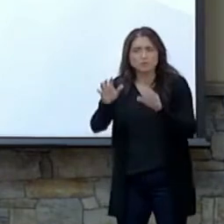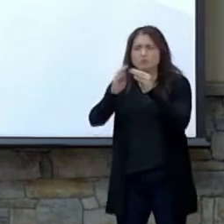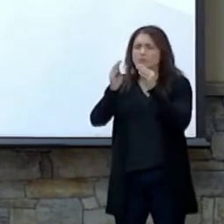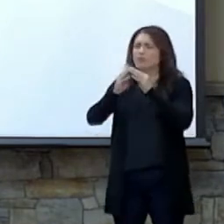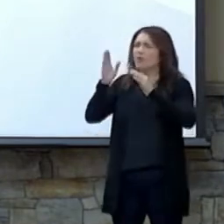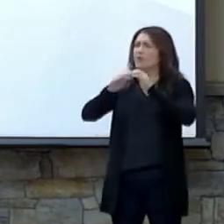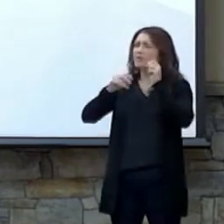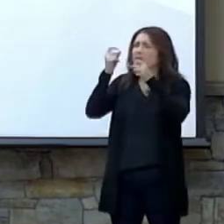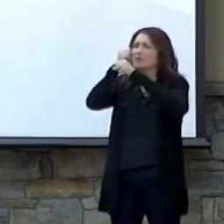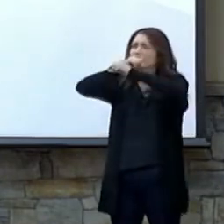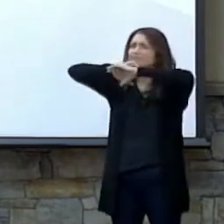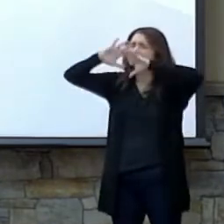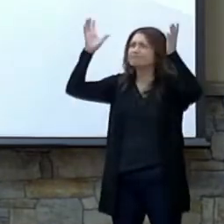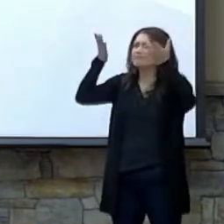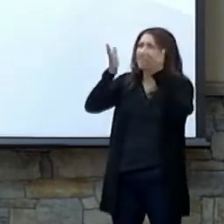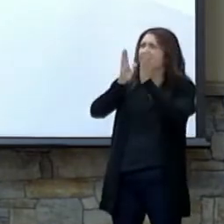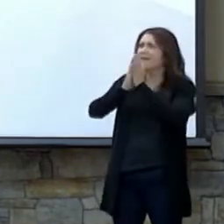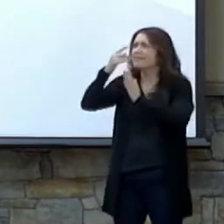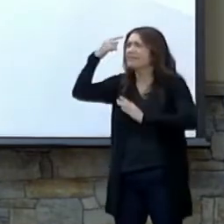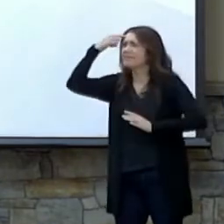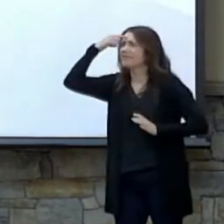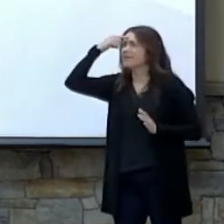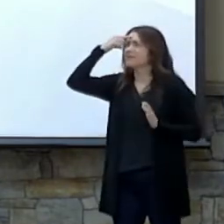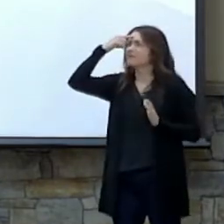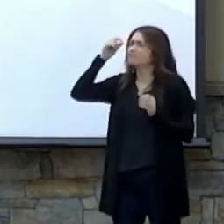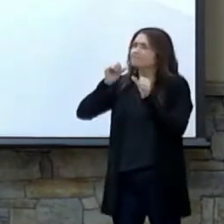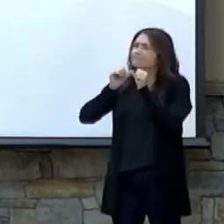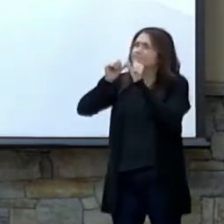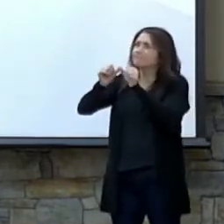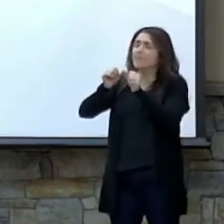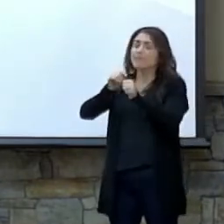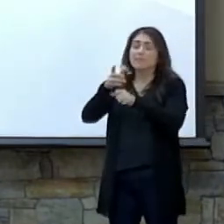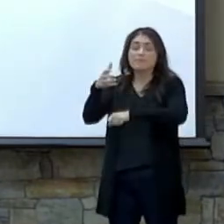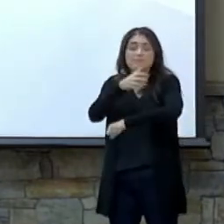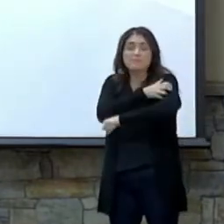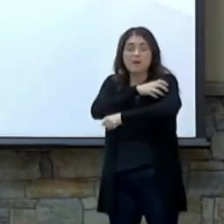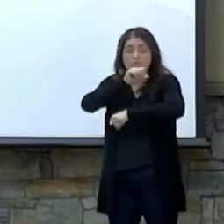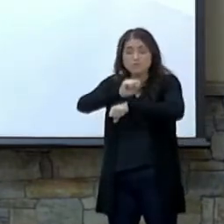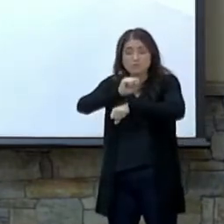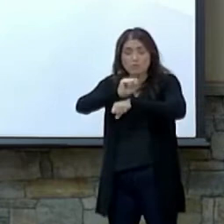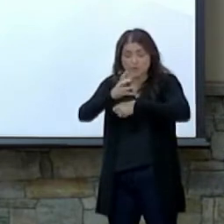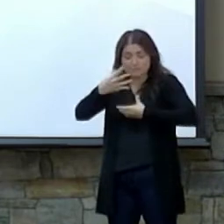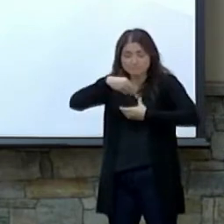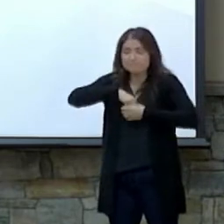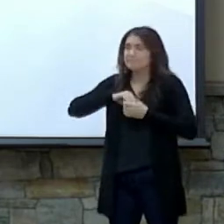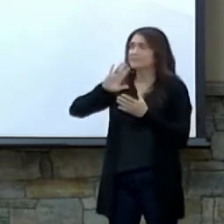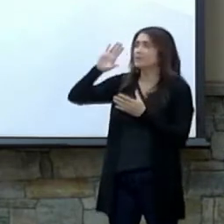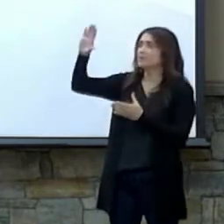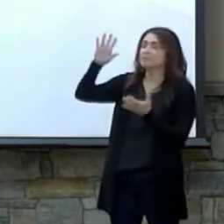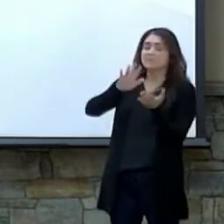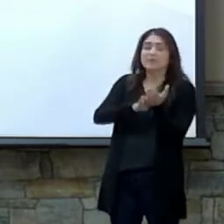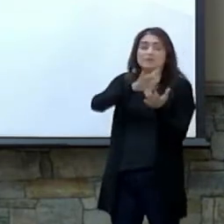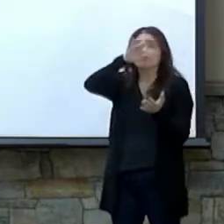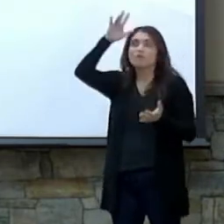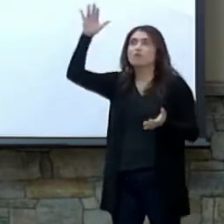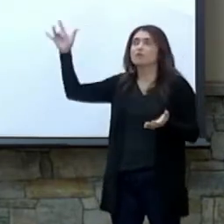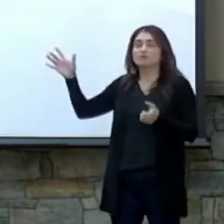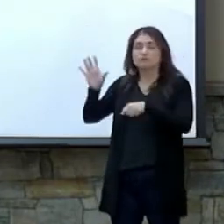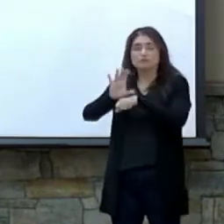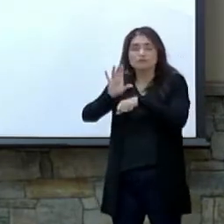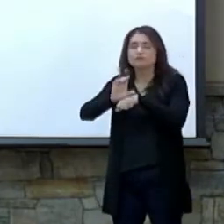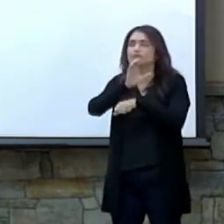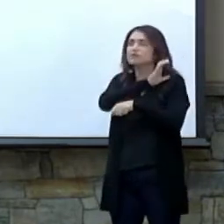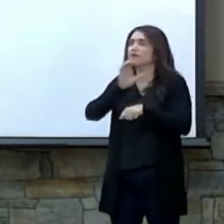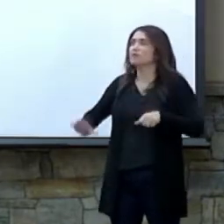ask or think, according to the power at work within us, to Him be glory in the church and in Christ Jesus throughout